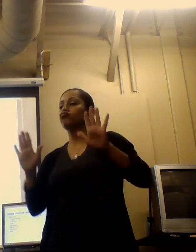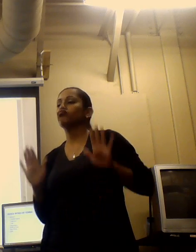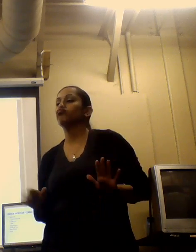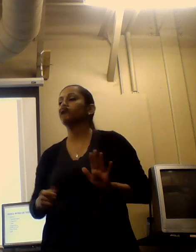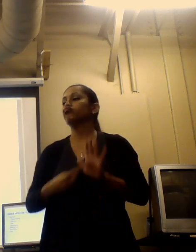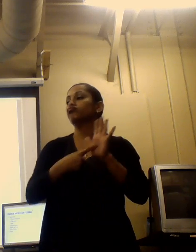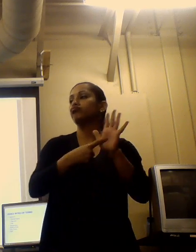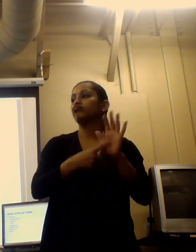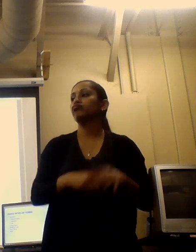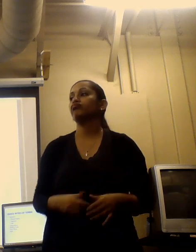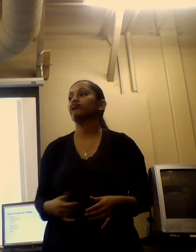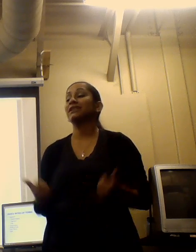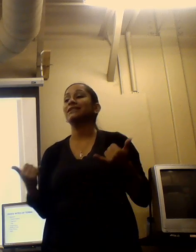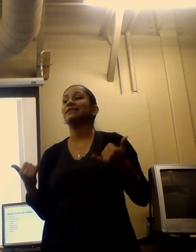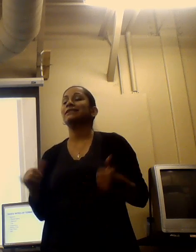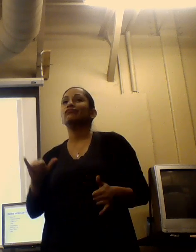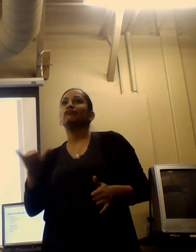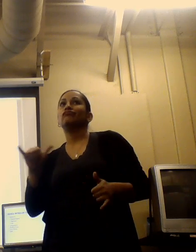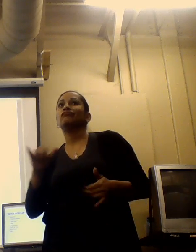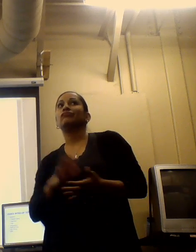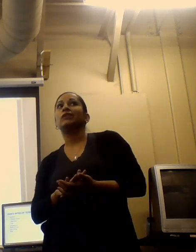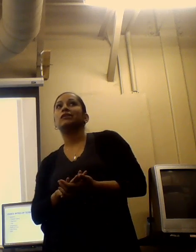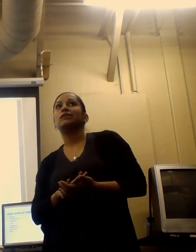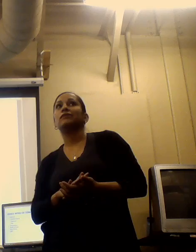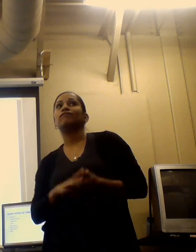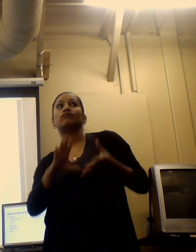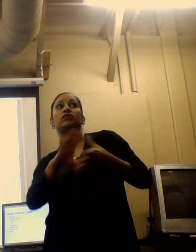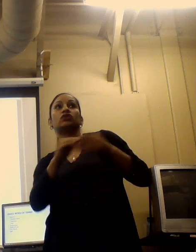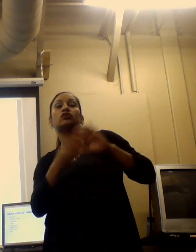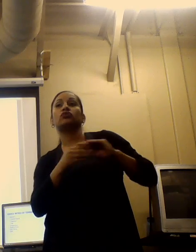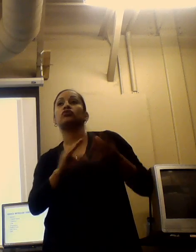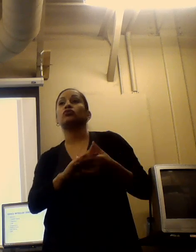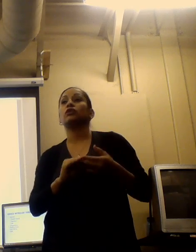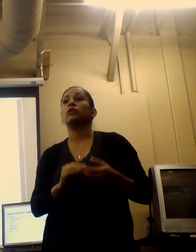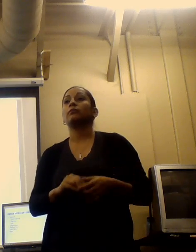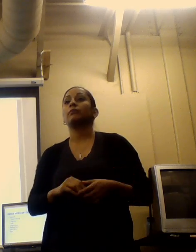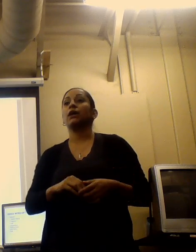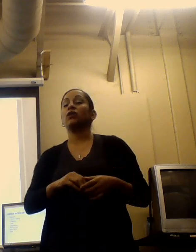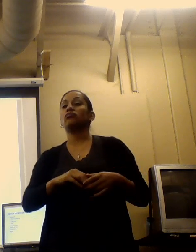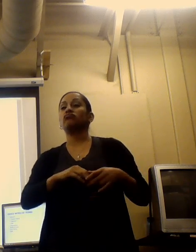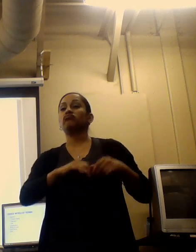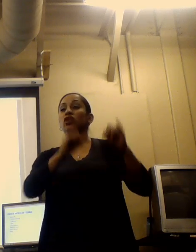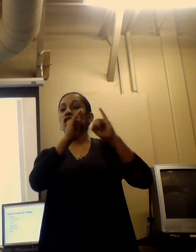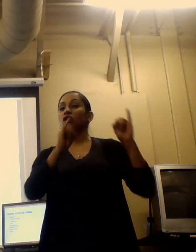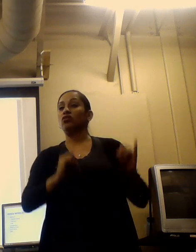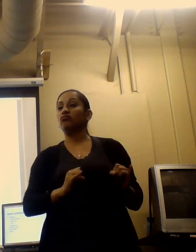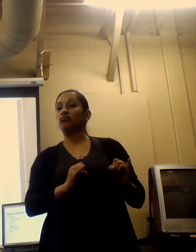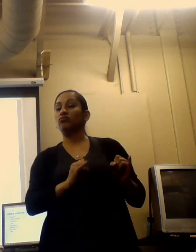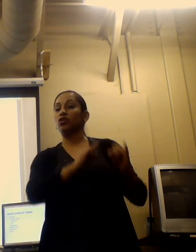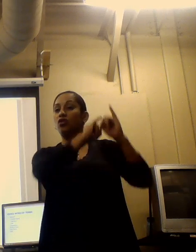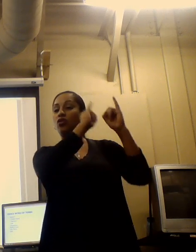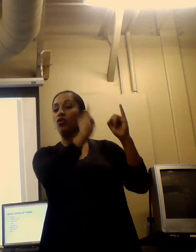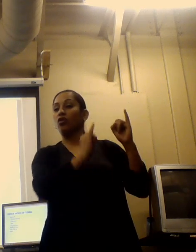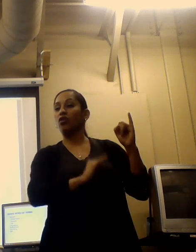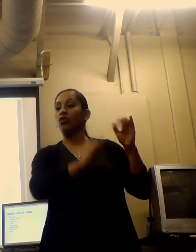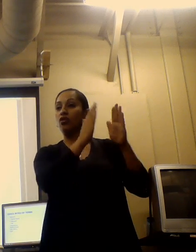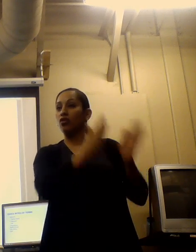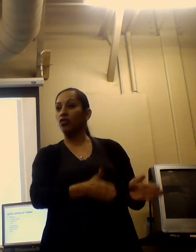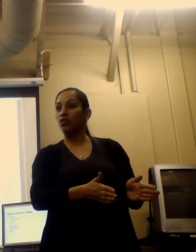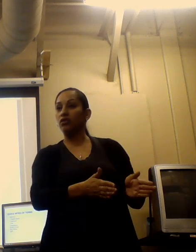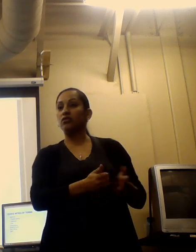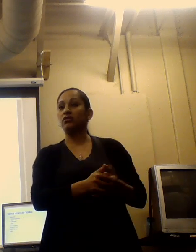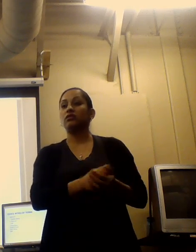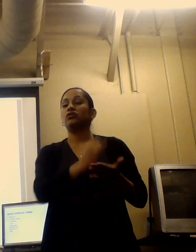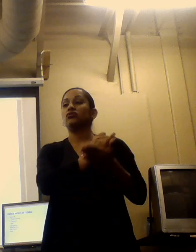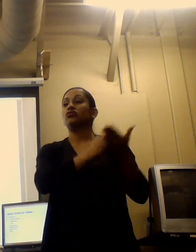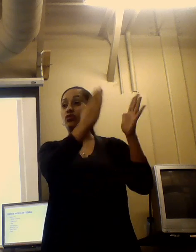is like a story about an artist in residence. So we talked about details, right? Here's your detail. Beautiful flower image, cast